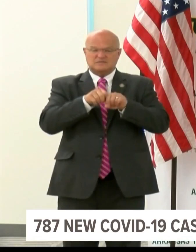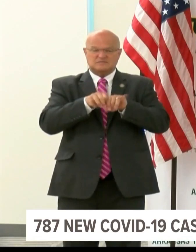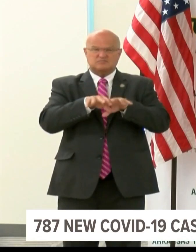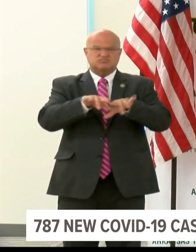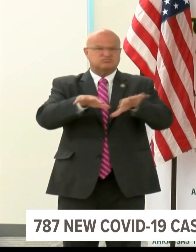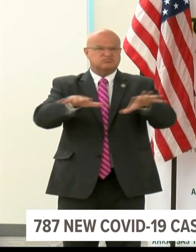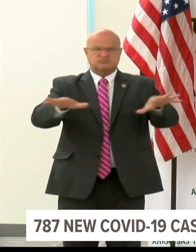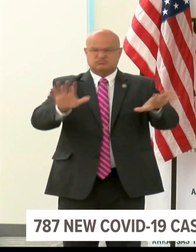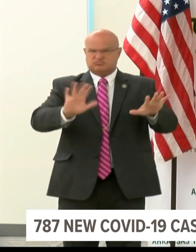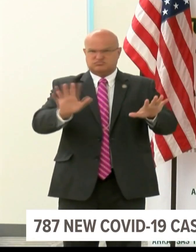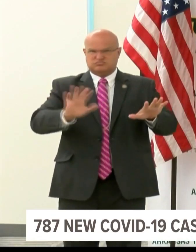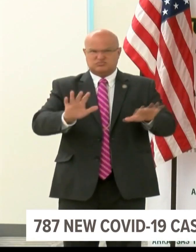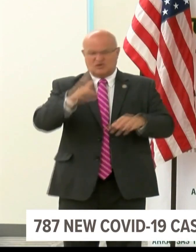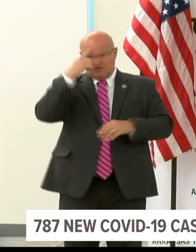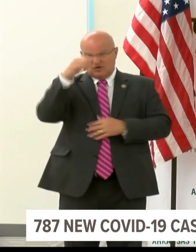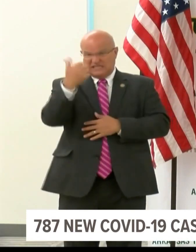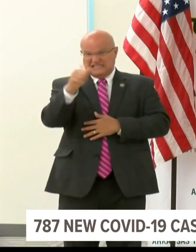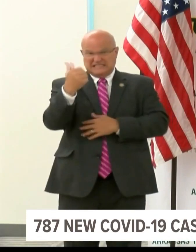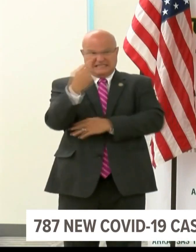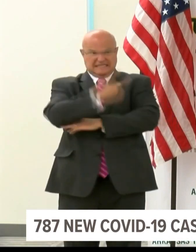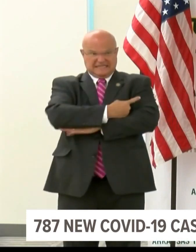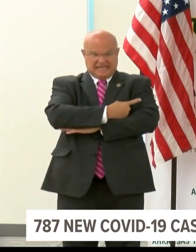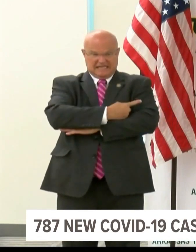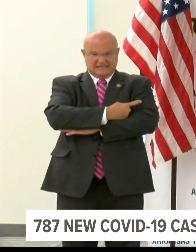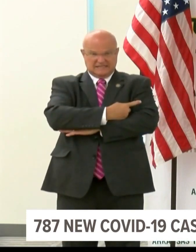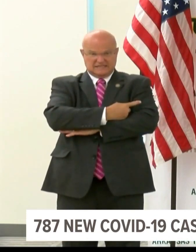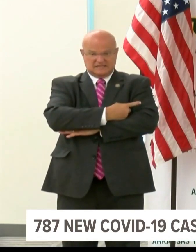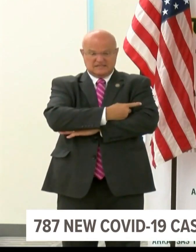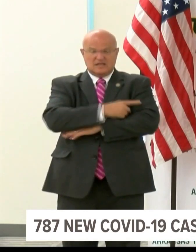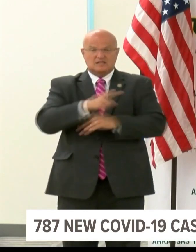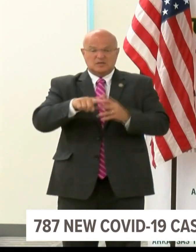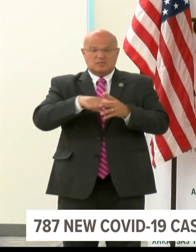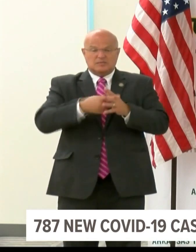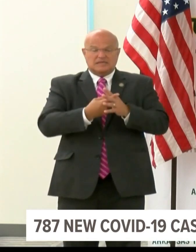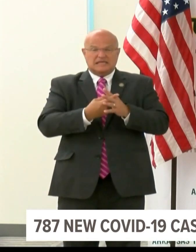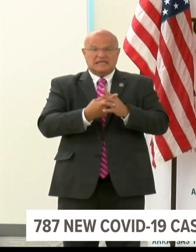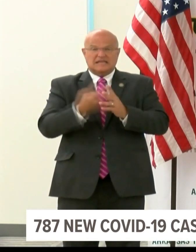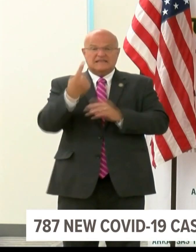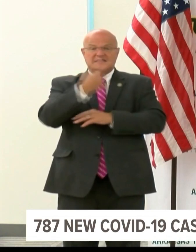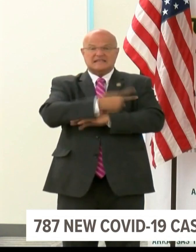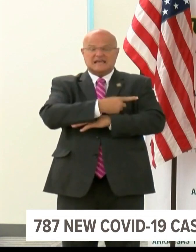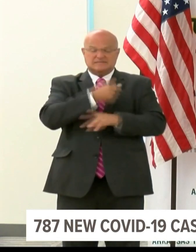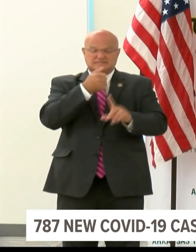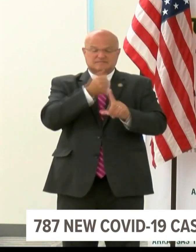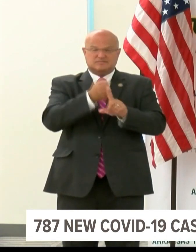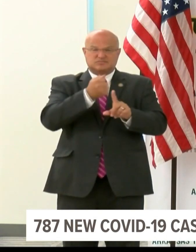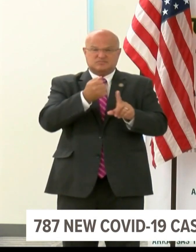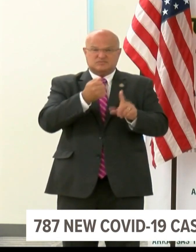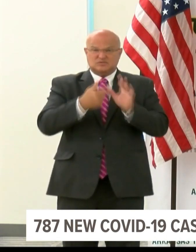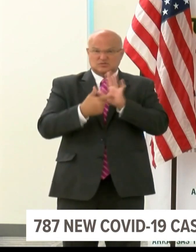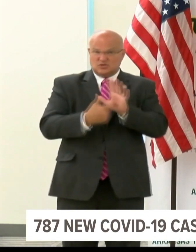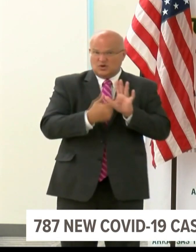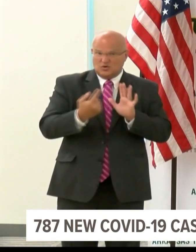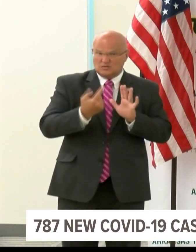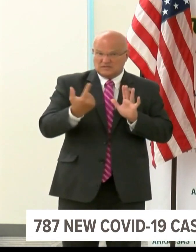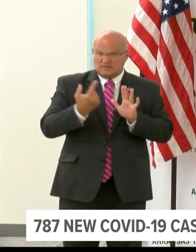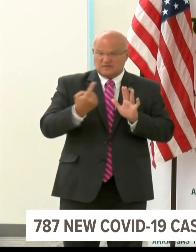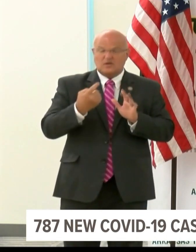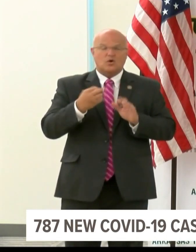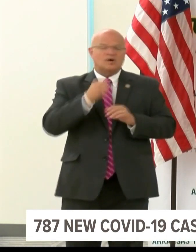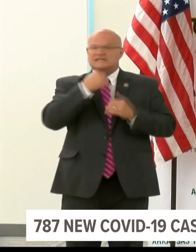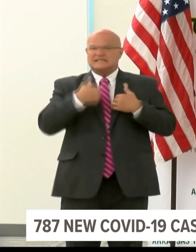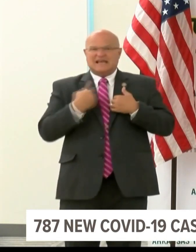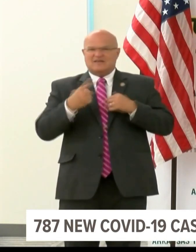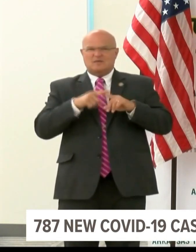the disease for 10 days. So beginning from the day that they began with symptoms, or if they didn't